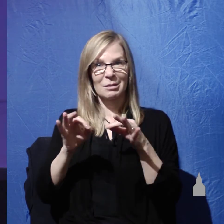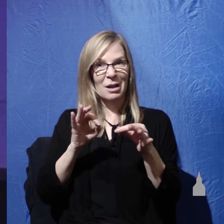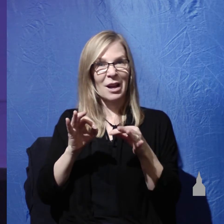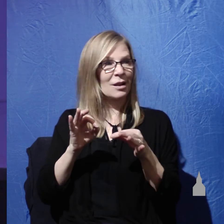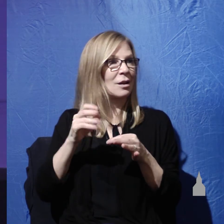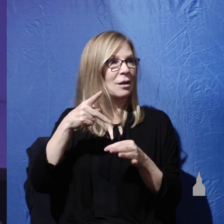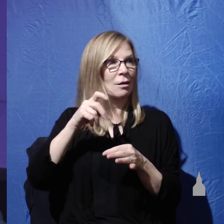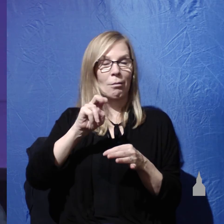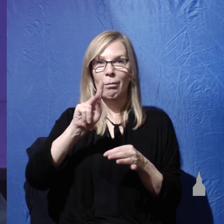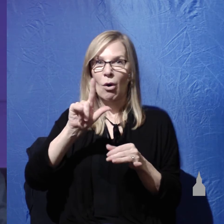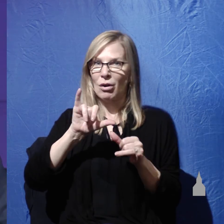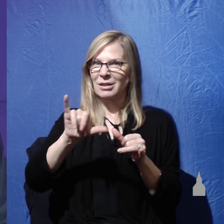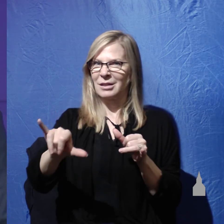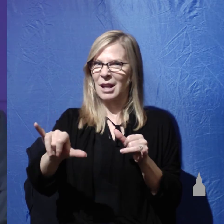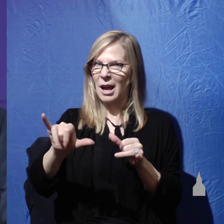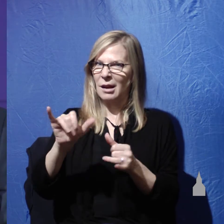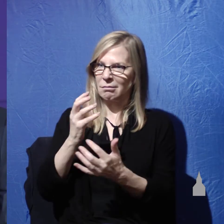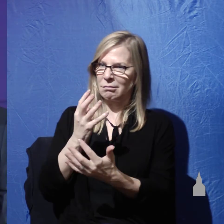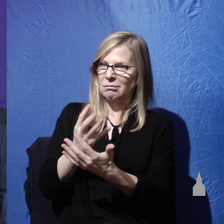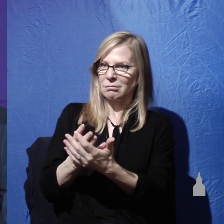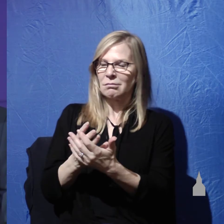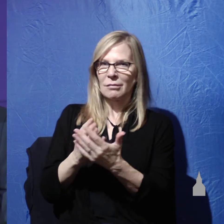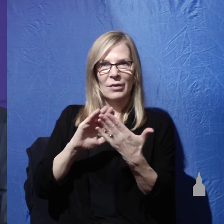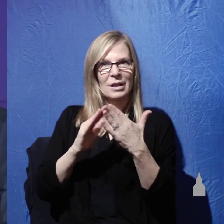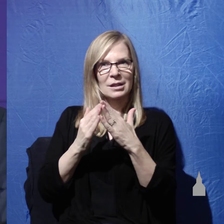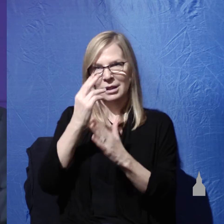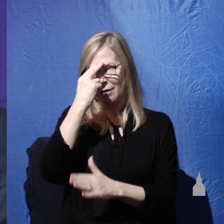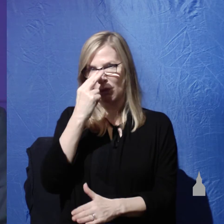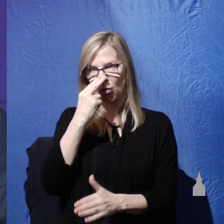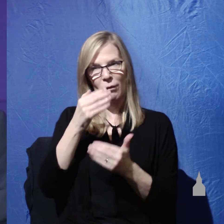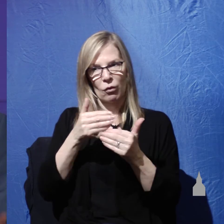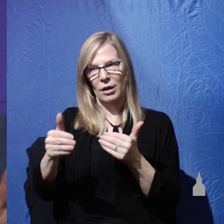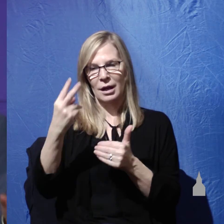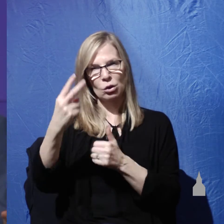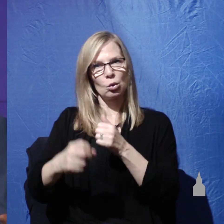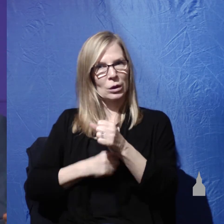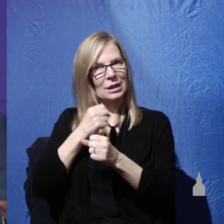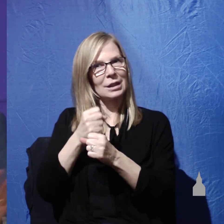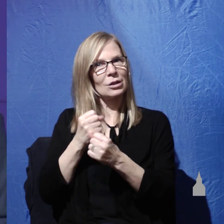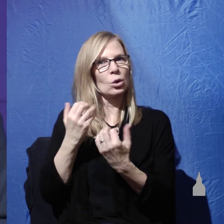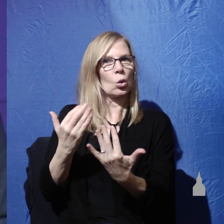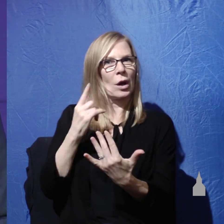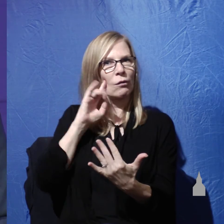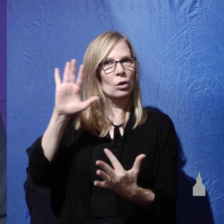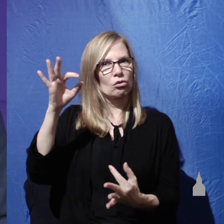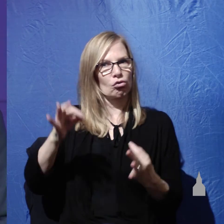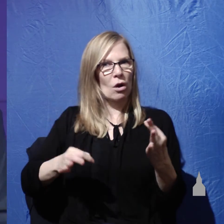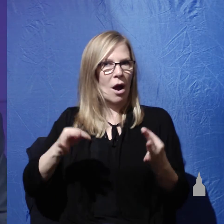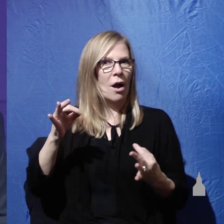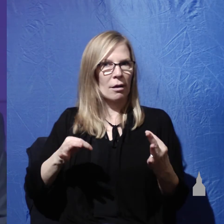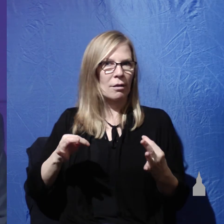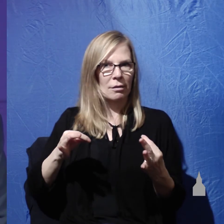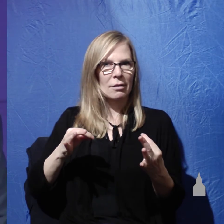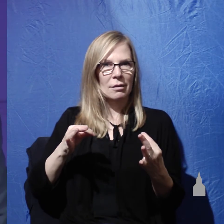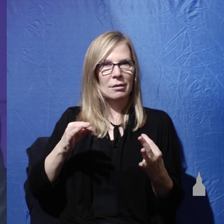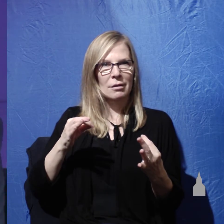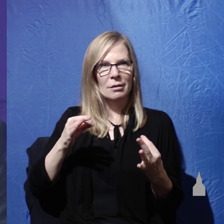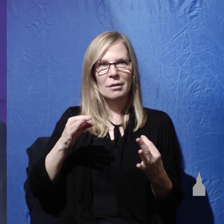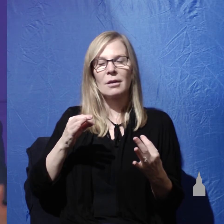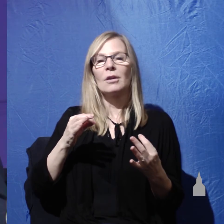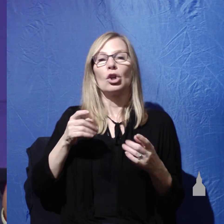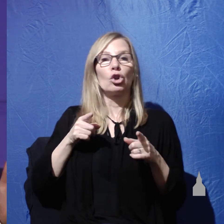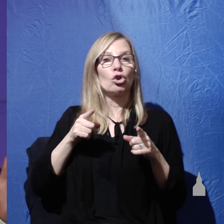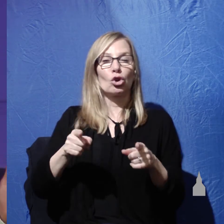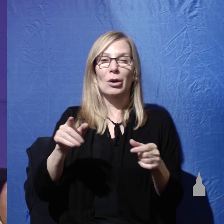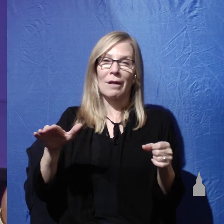Paul remained in custody in the city of Rome for the next 2 years as he awaited his trial before Caesar. And